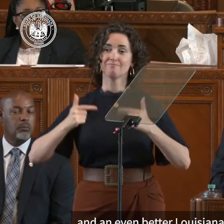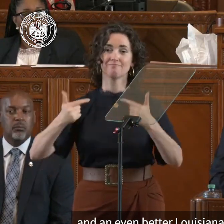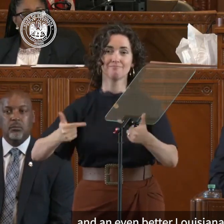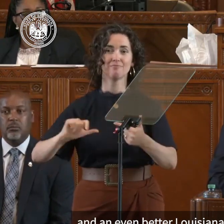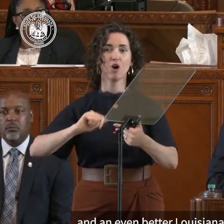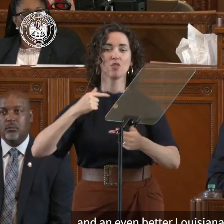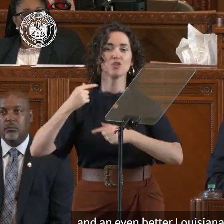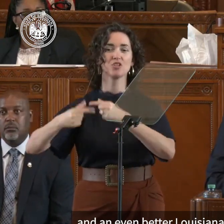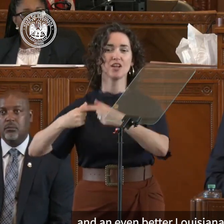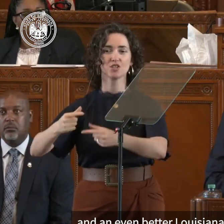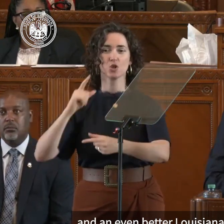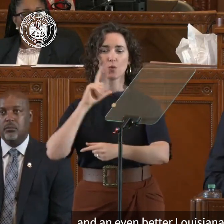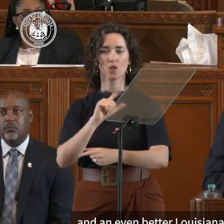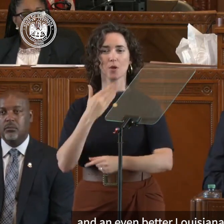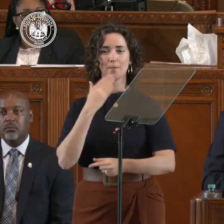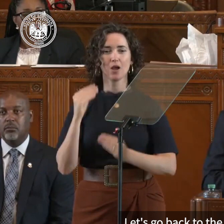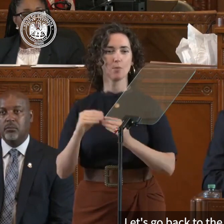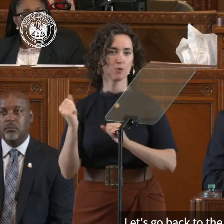to come.